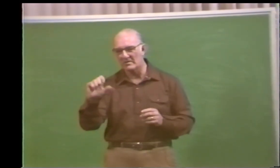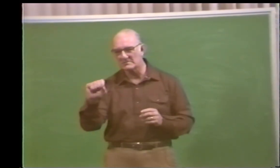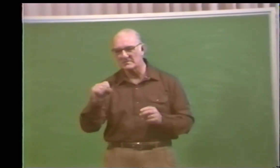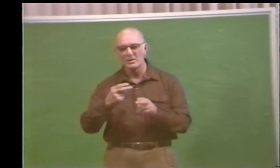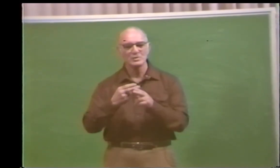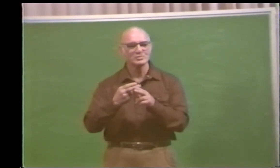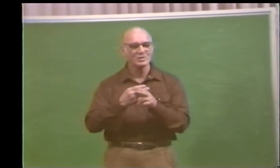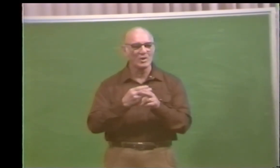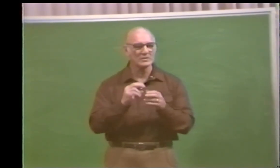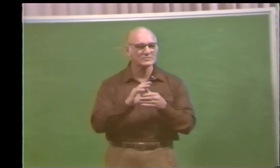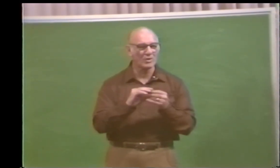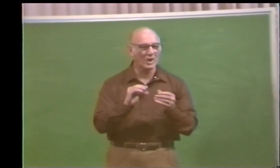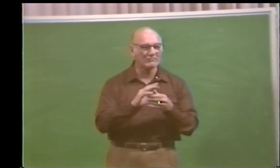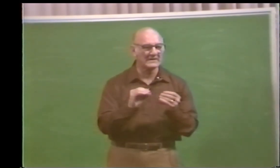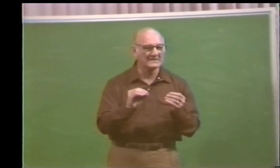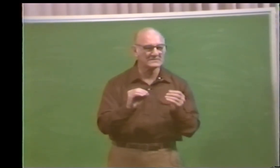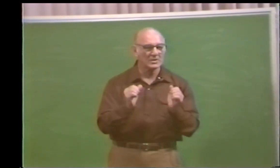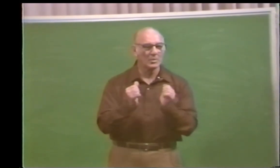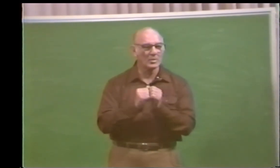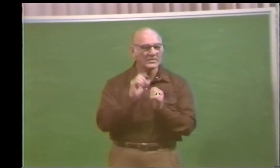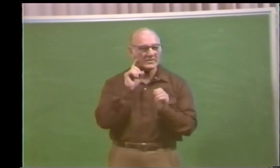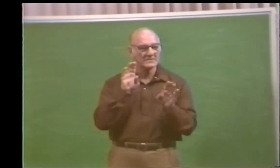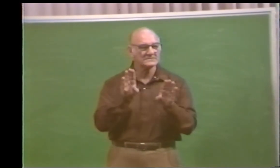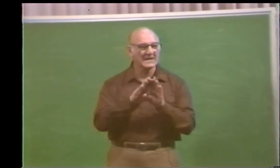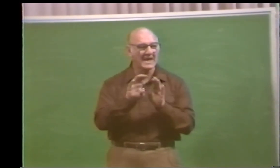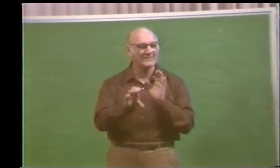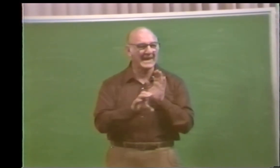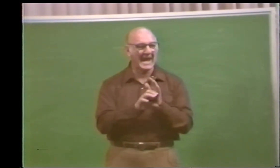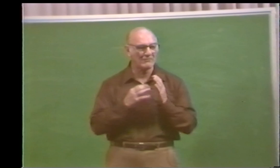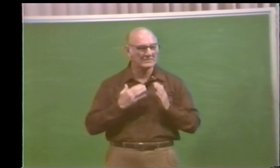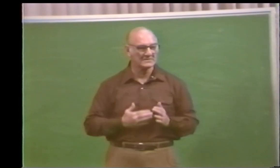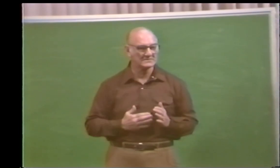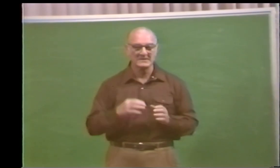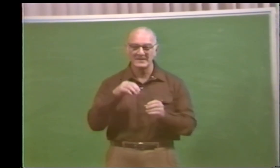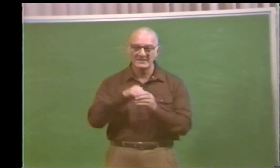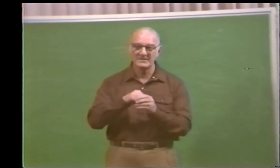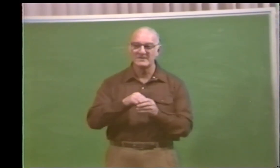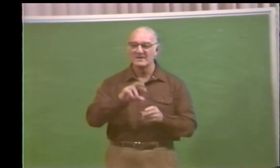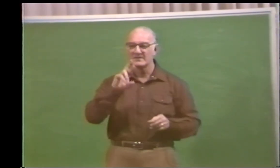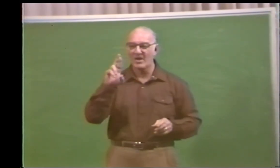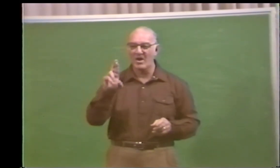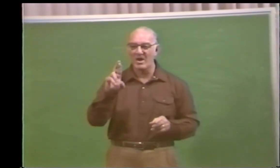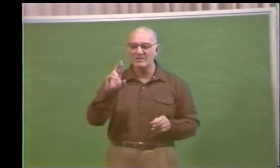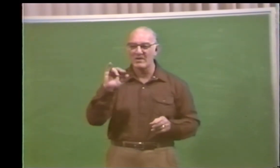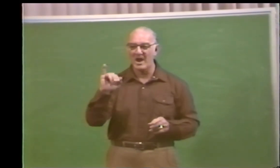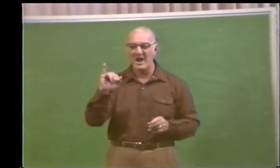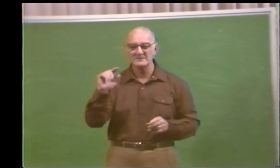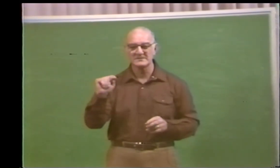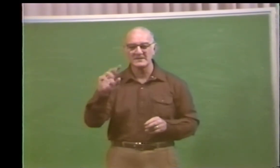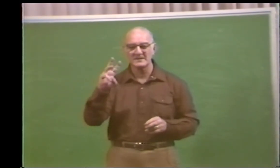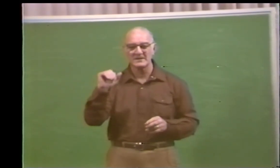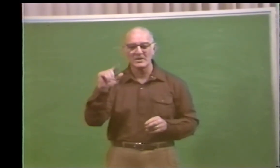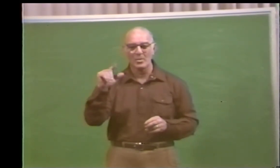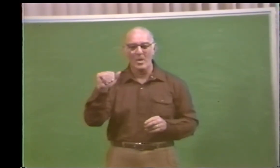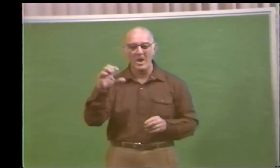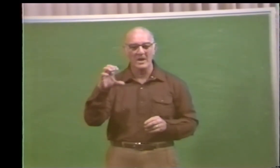novels, short stories with deaf characters in the R.I.T.